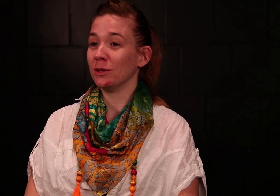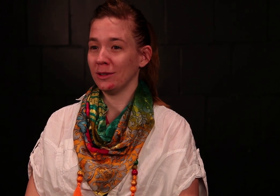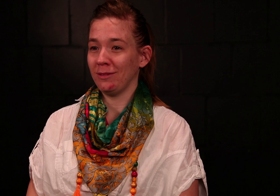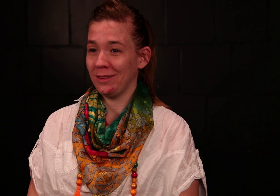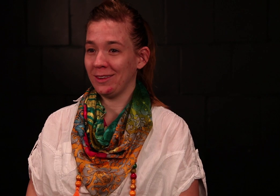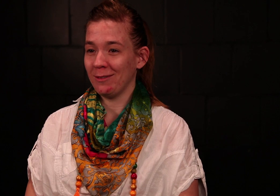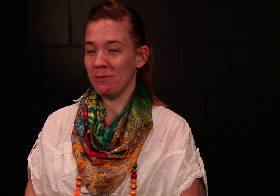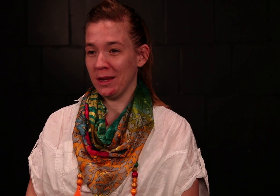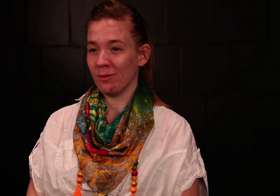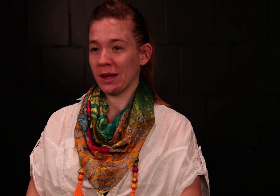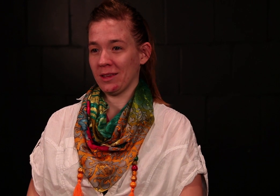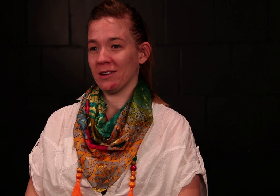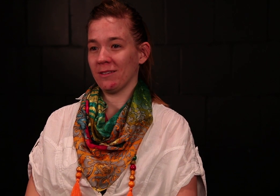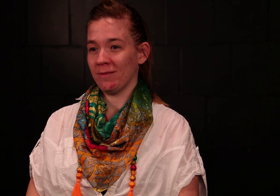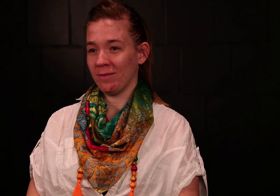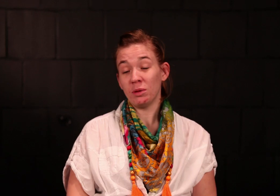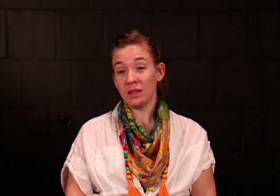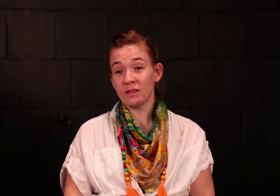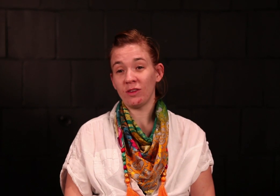good meat right there. Pig's feet.